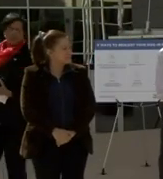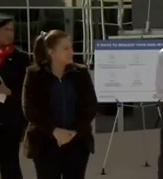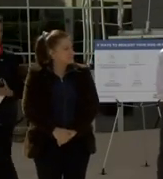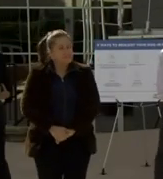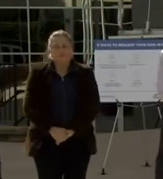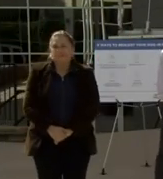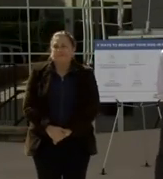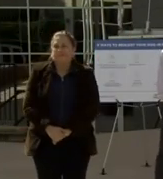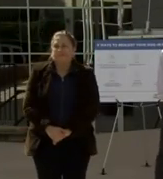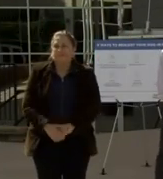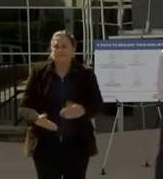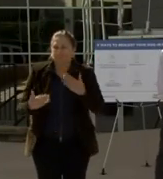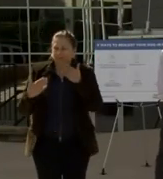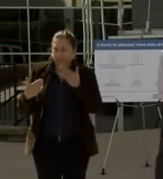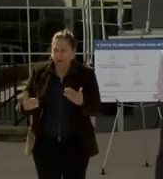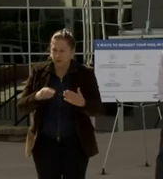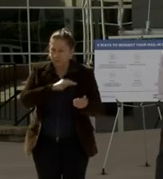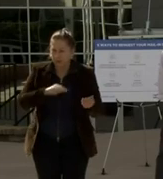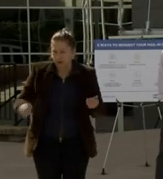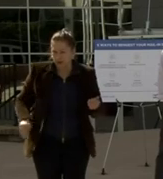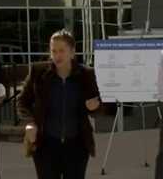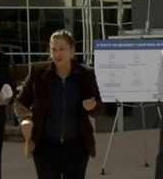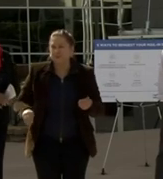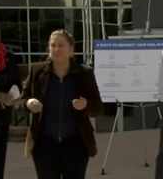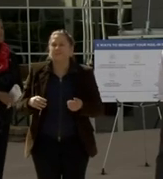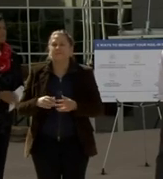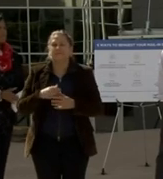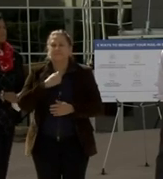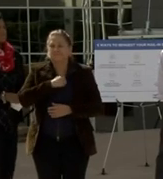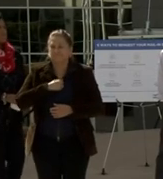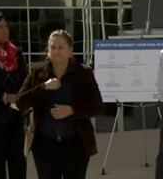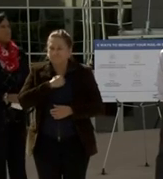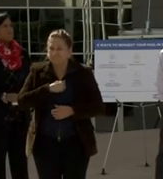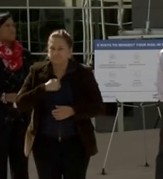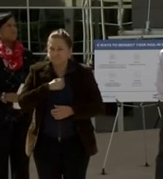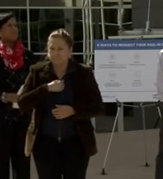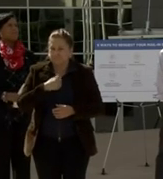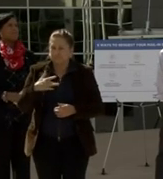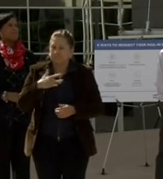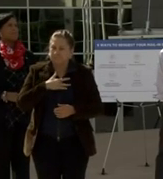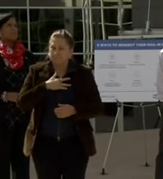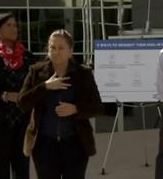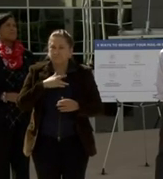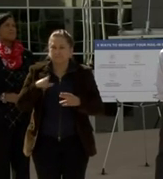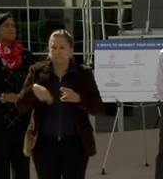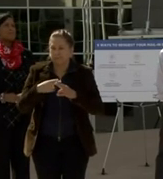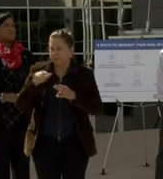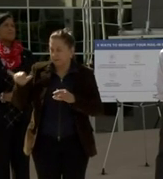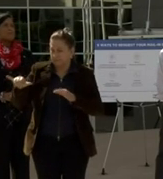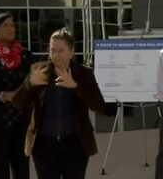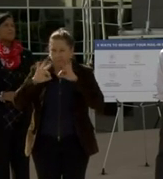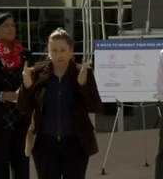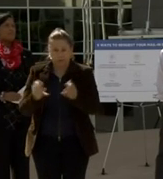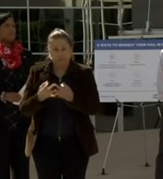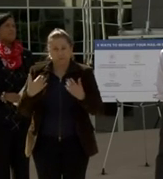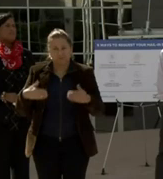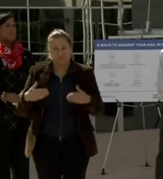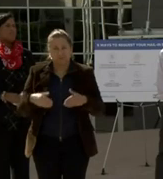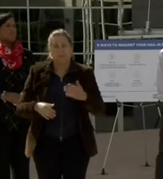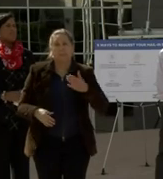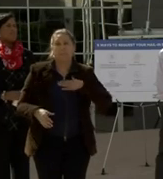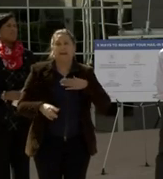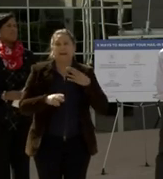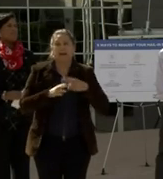Thank you, Mayor Bowser, and my condolences and heartfelt concern for the family. My name is Michael Bennett,